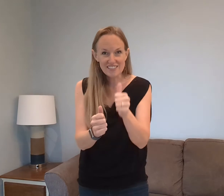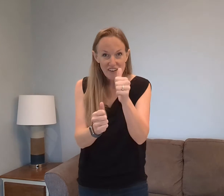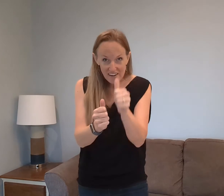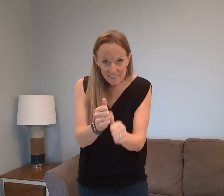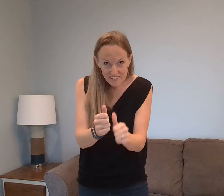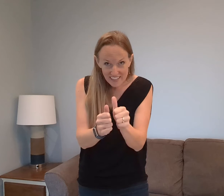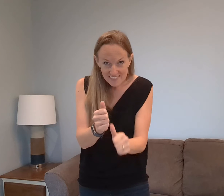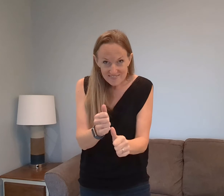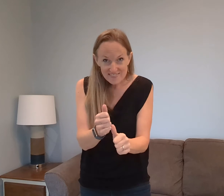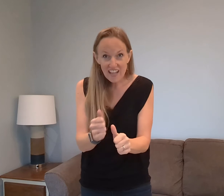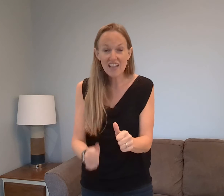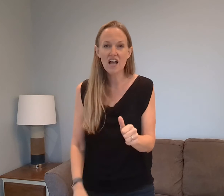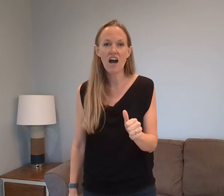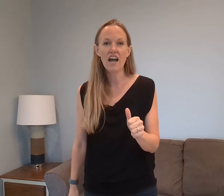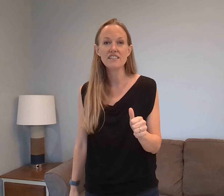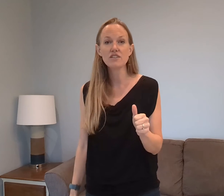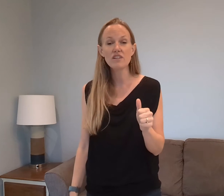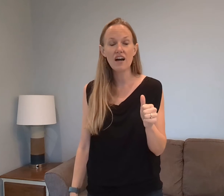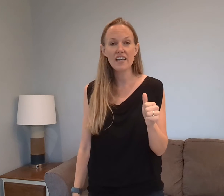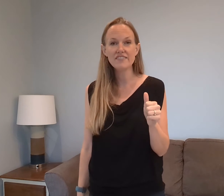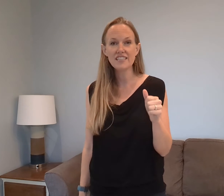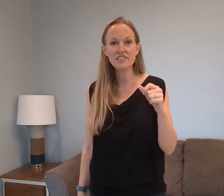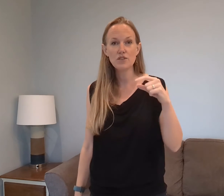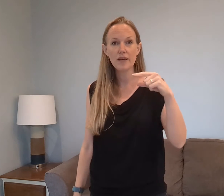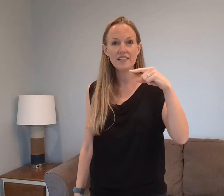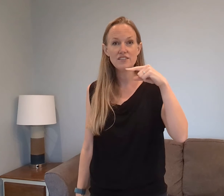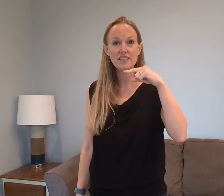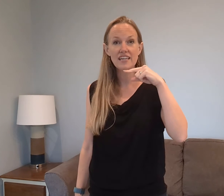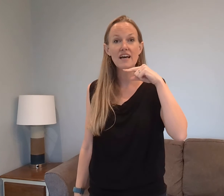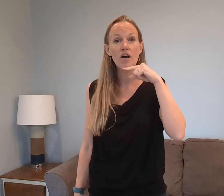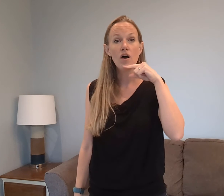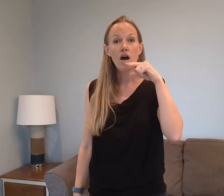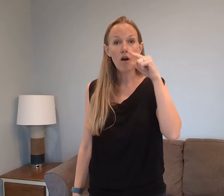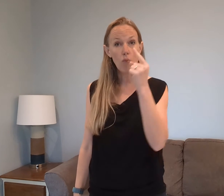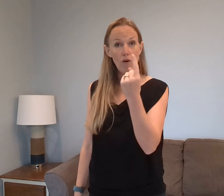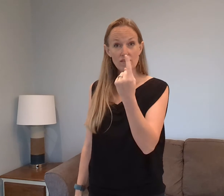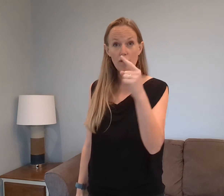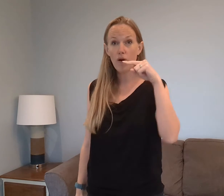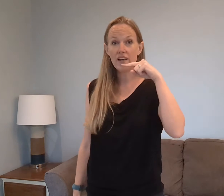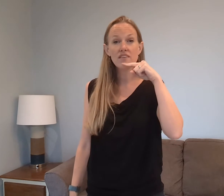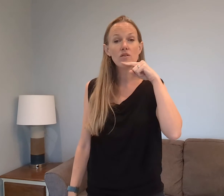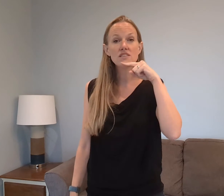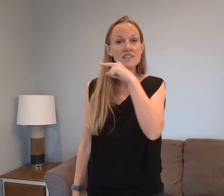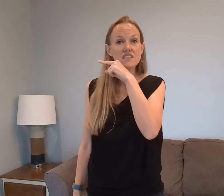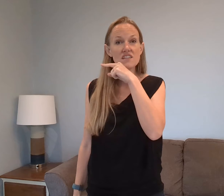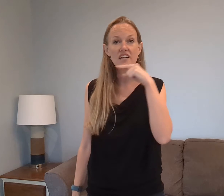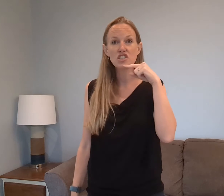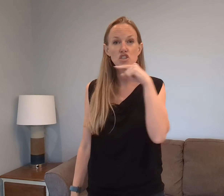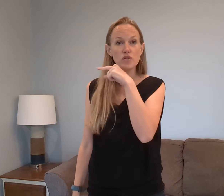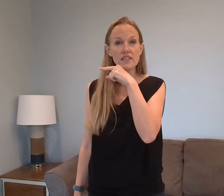So every lie. So for lie, I've seen it 2 ways. You can take that a 1 on the horizontal and kind of shoot it this